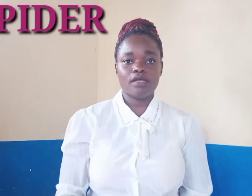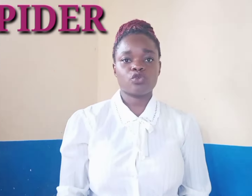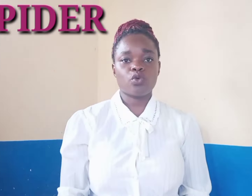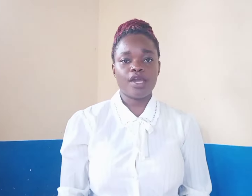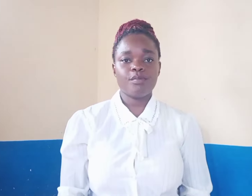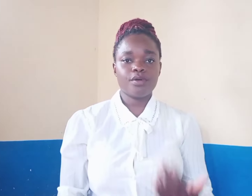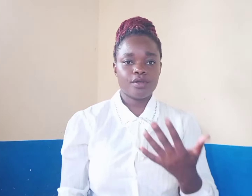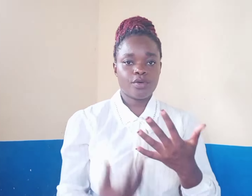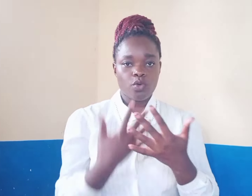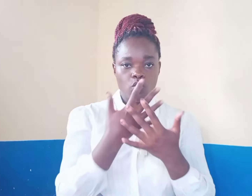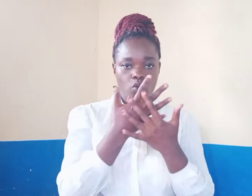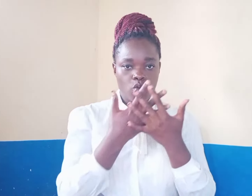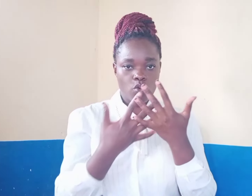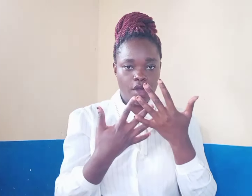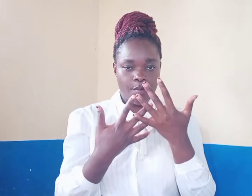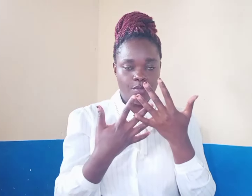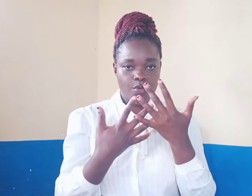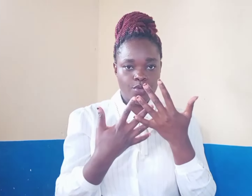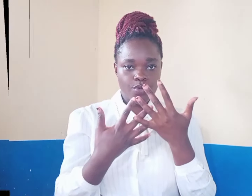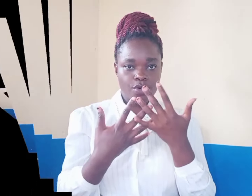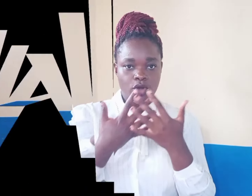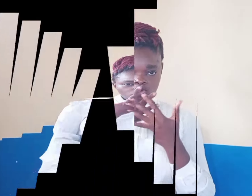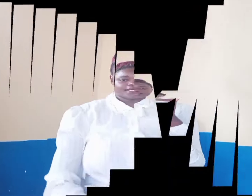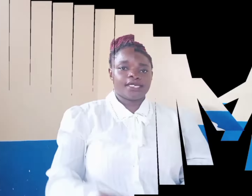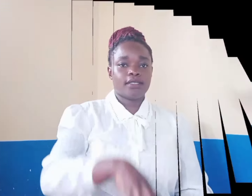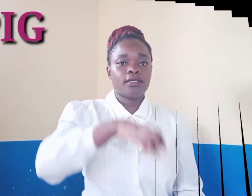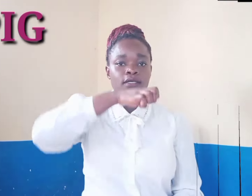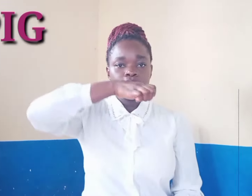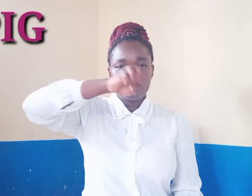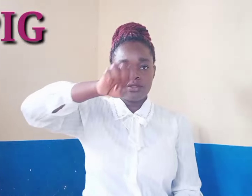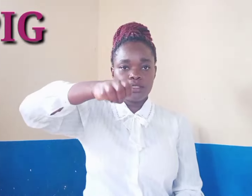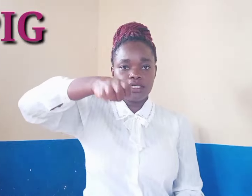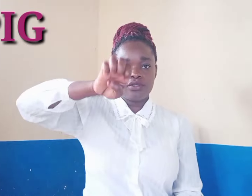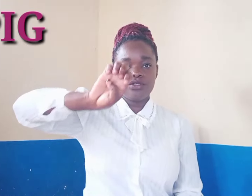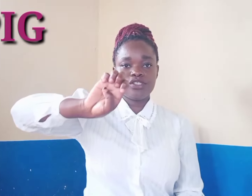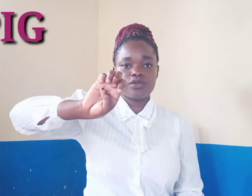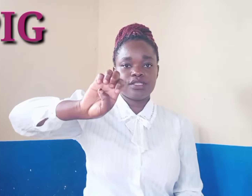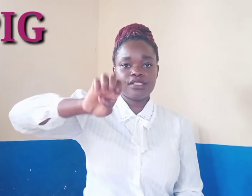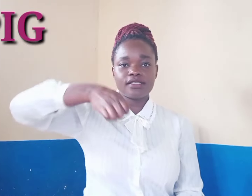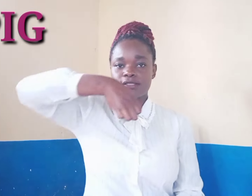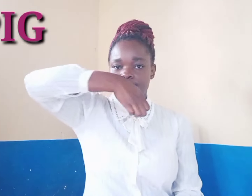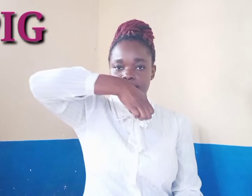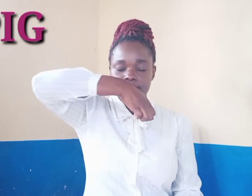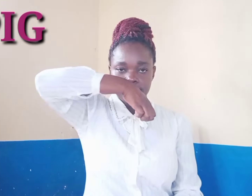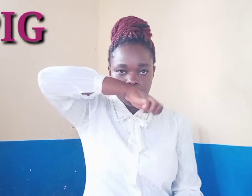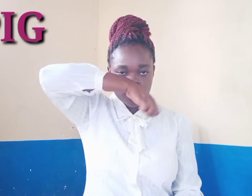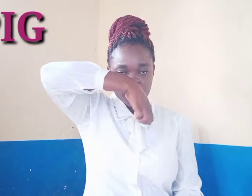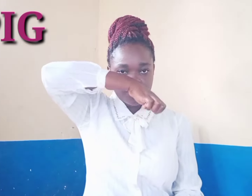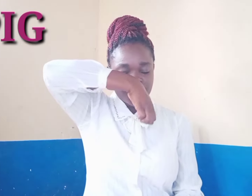but web, web. Pig, web. Can do it with this.